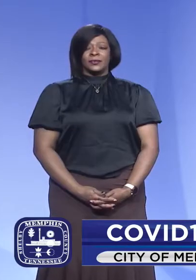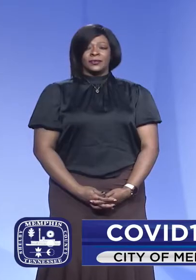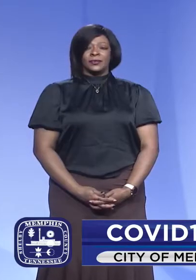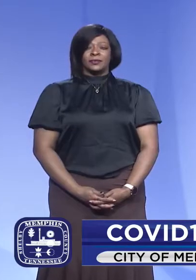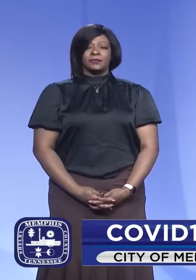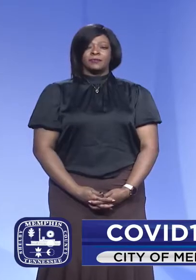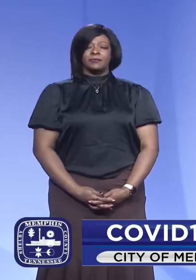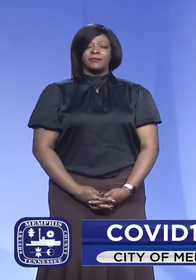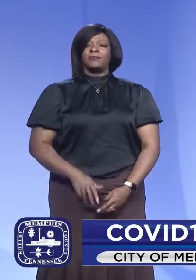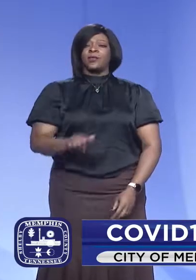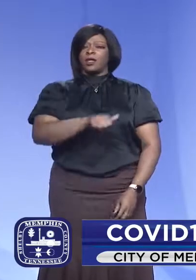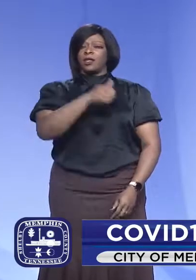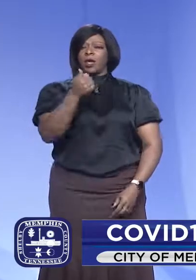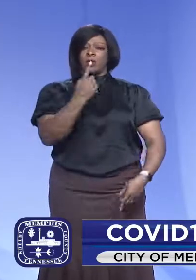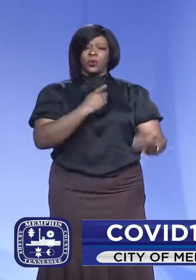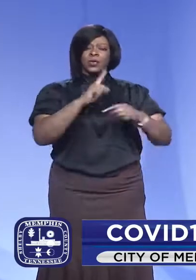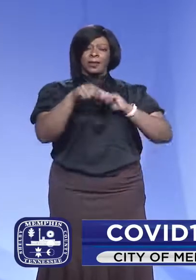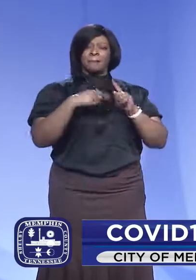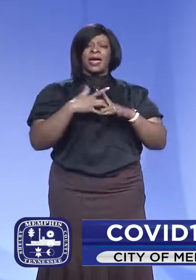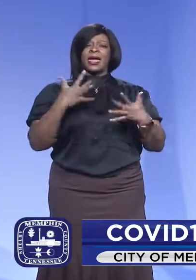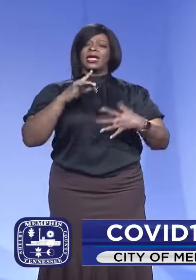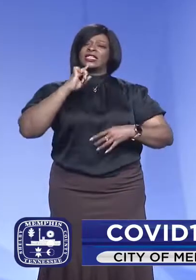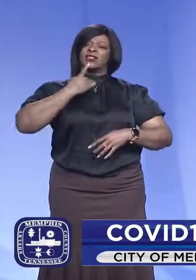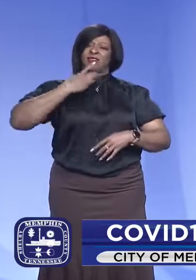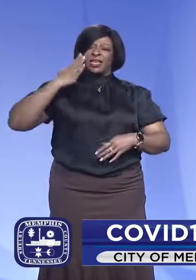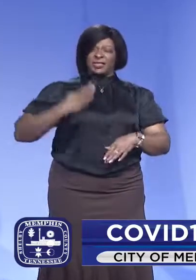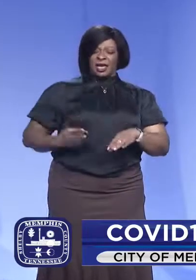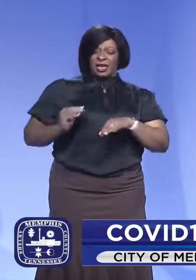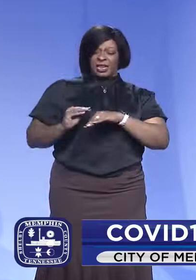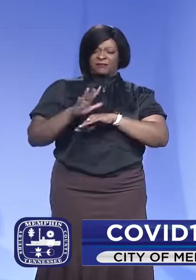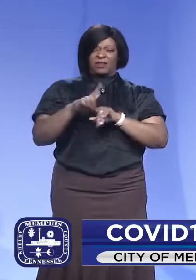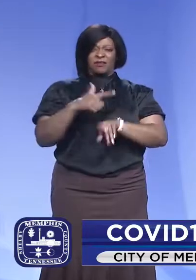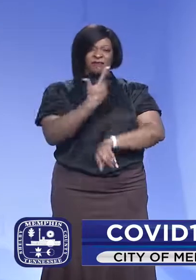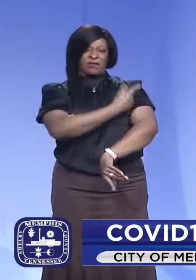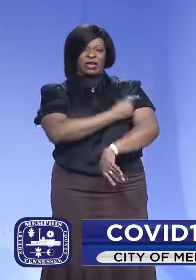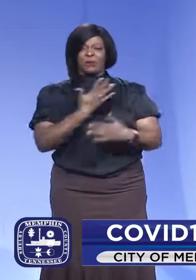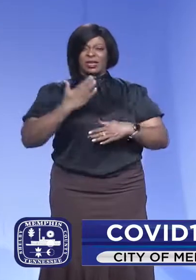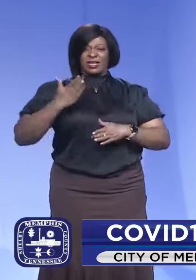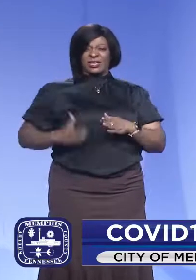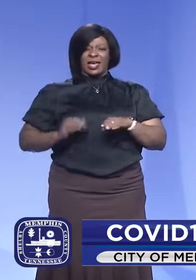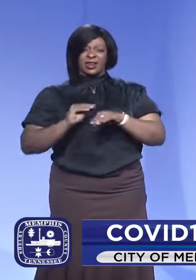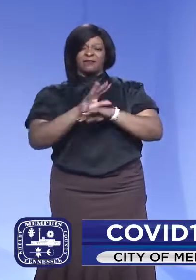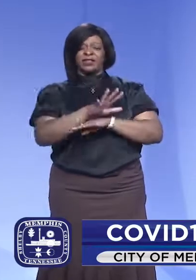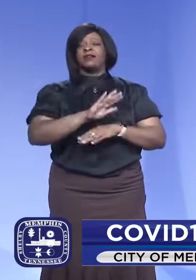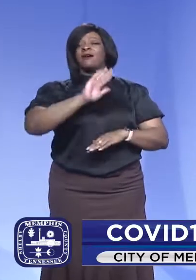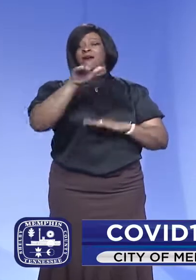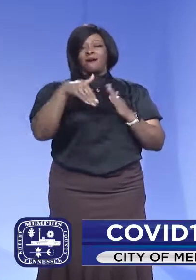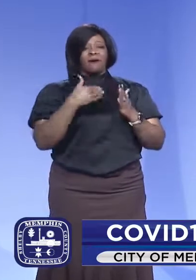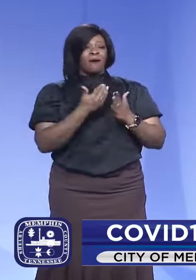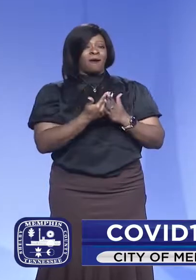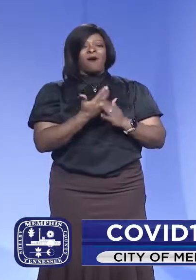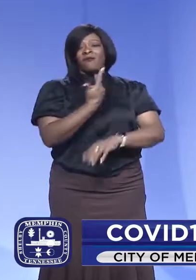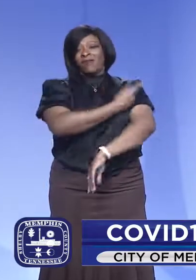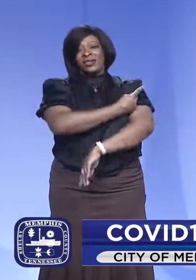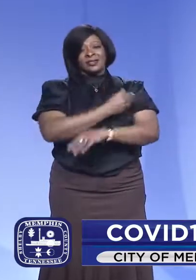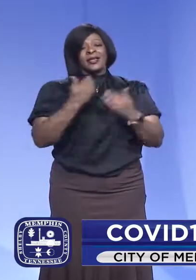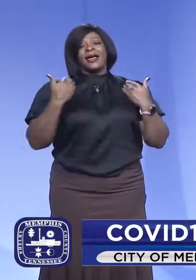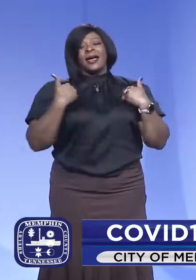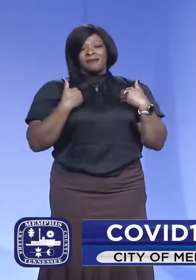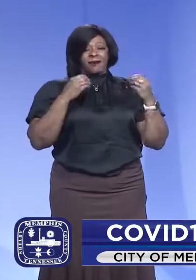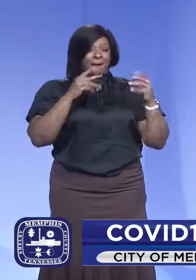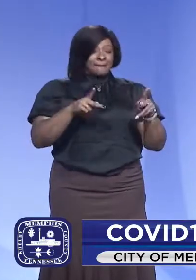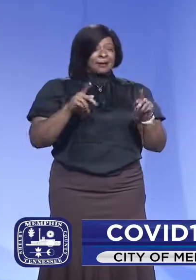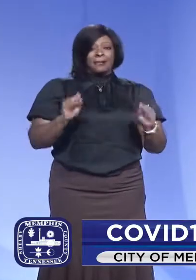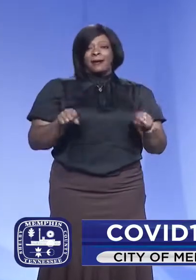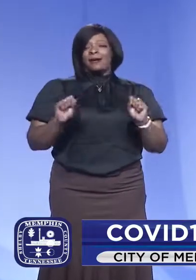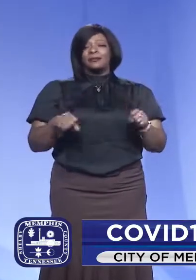The other question is about severe side effects from the vaccine. All vaccines have the opportunity